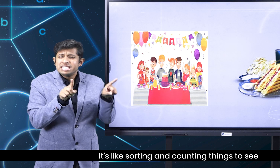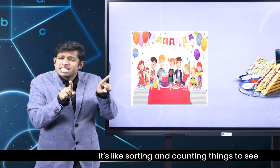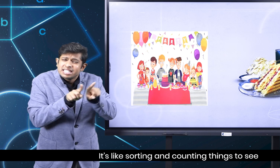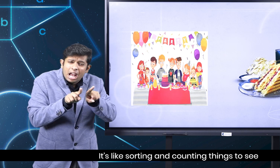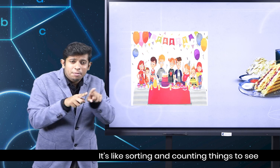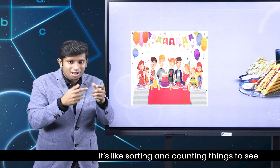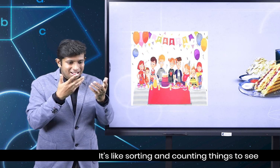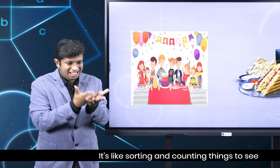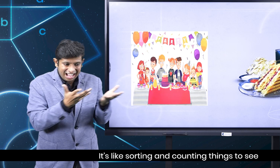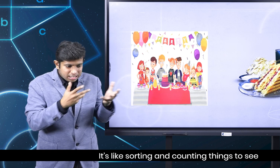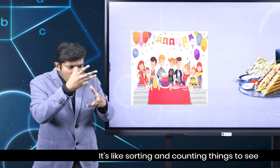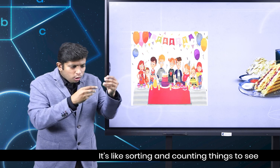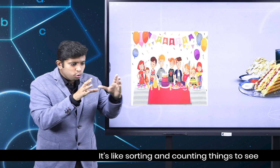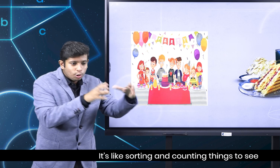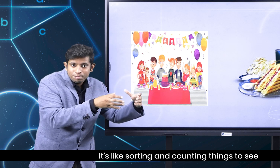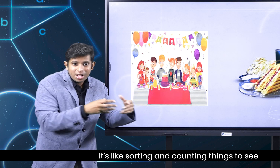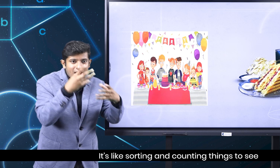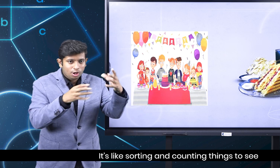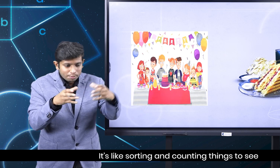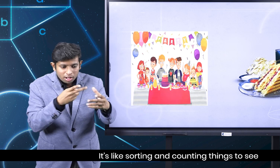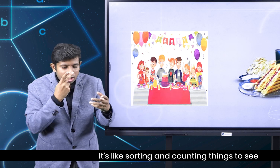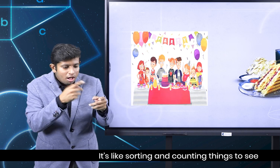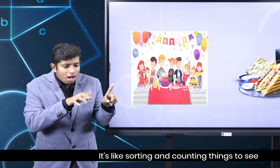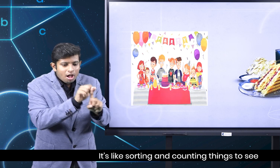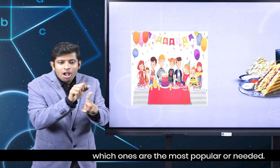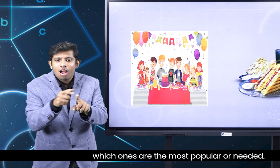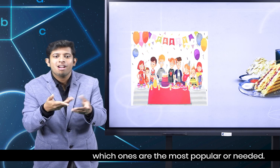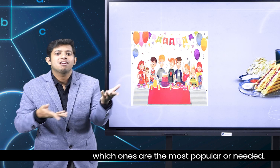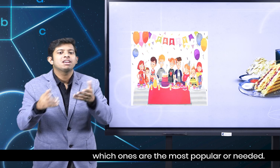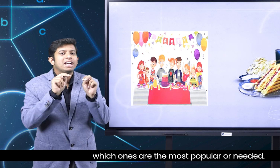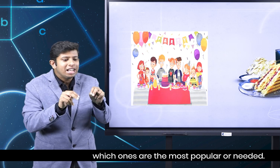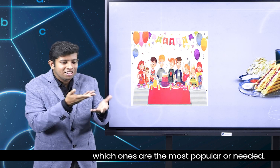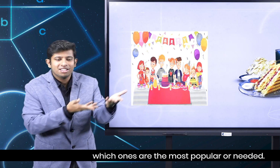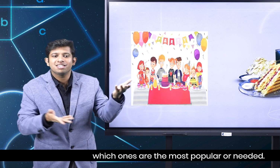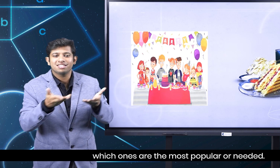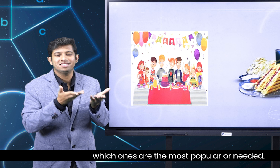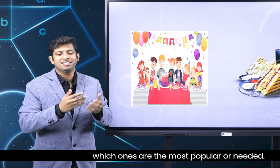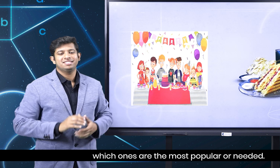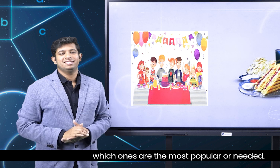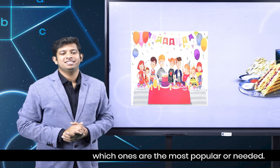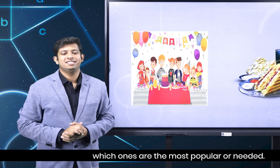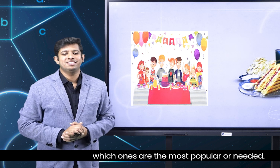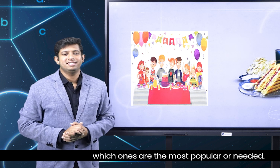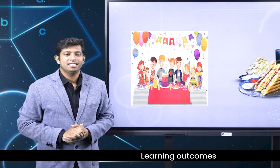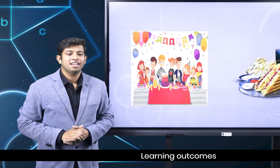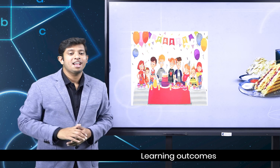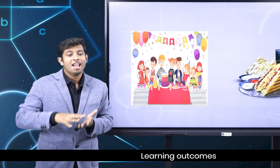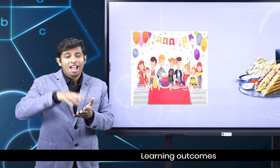It's like sorting and counting things to see which ones are the most popular or needed.